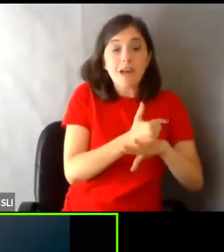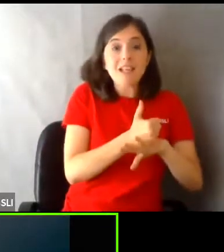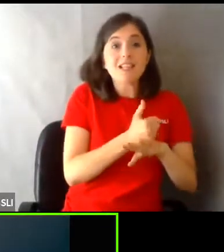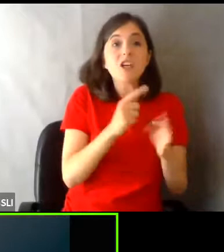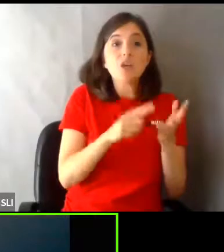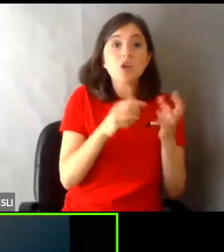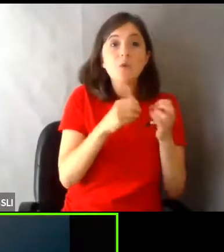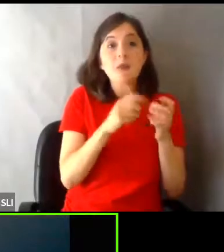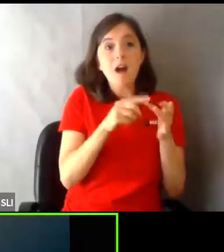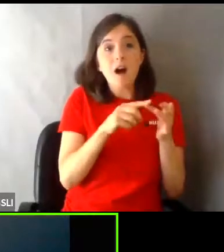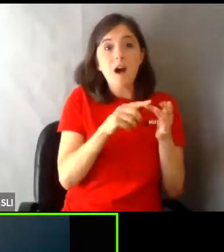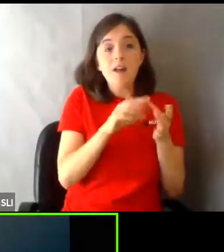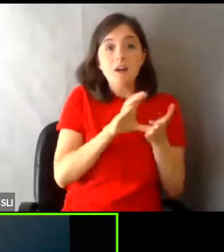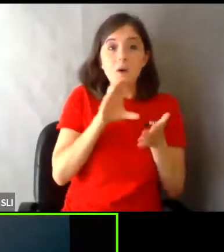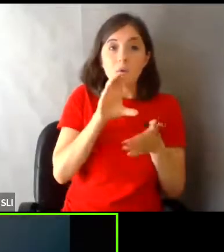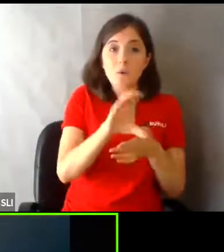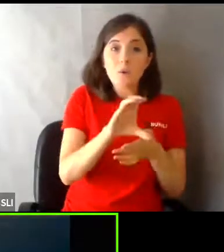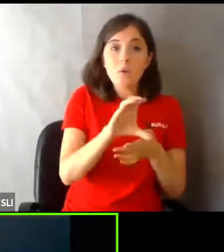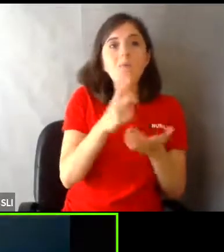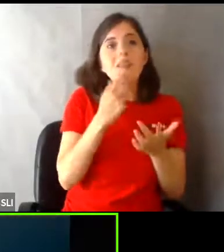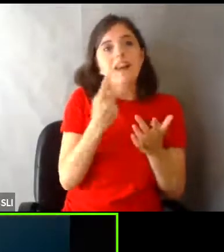absolutely vital.